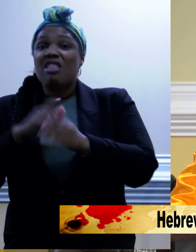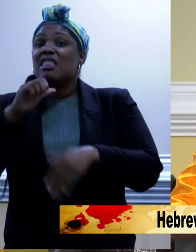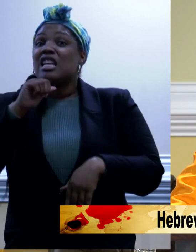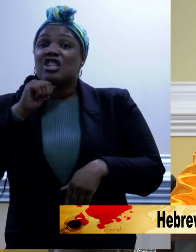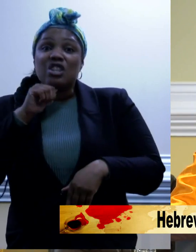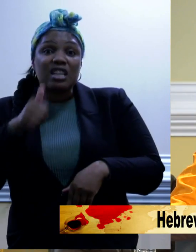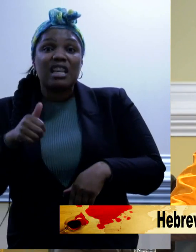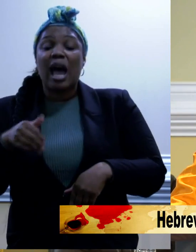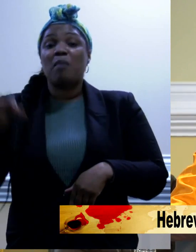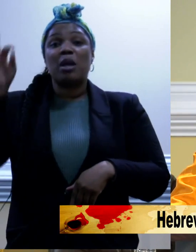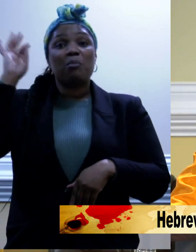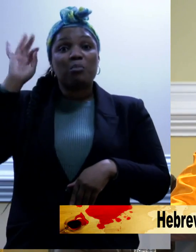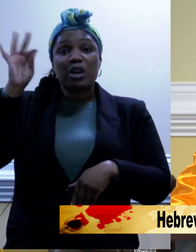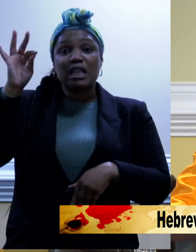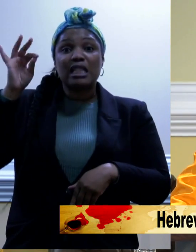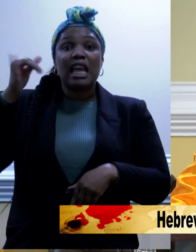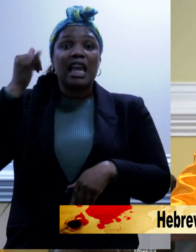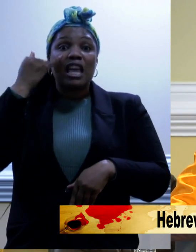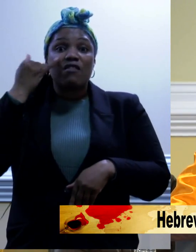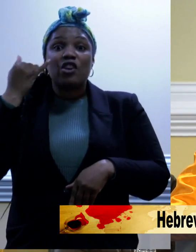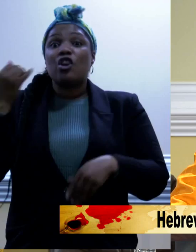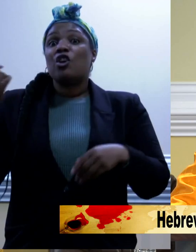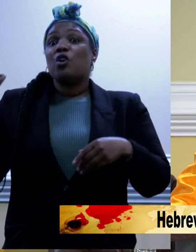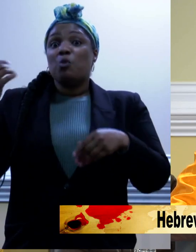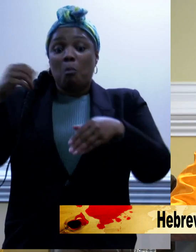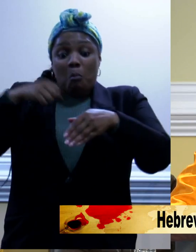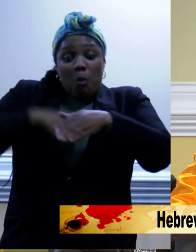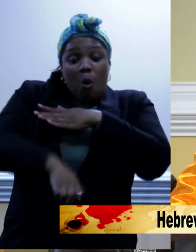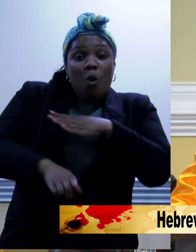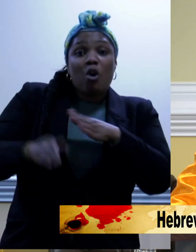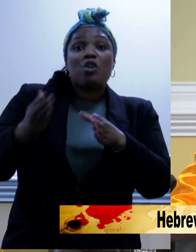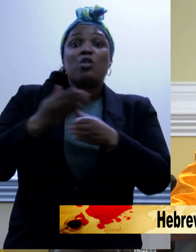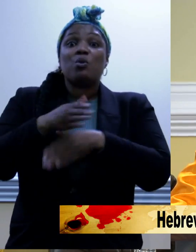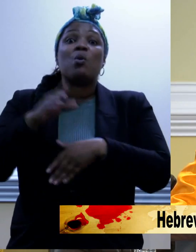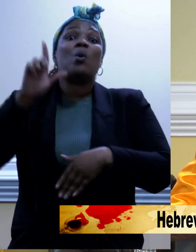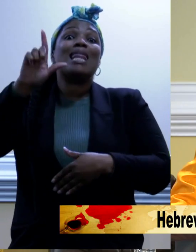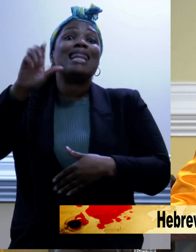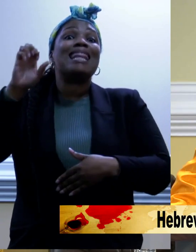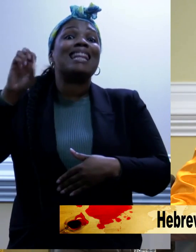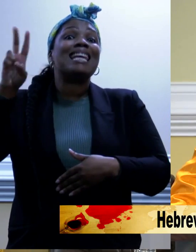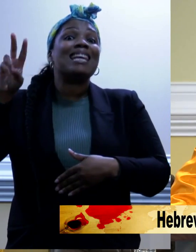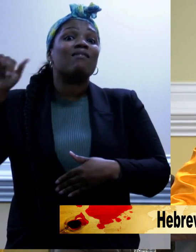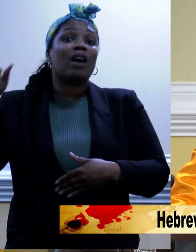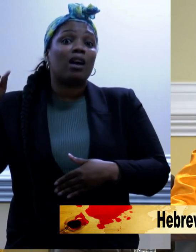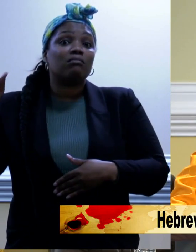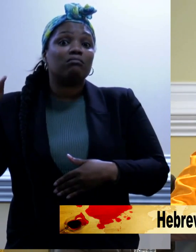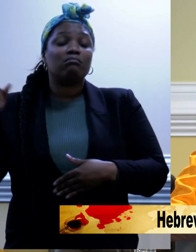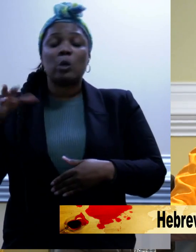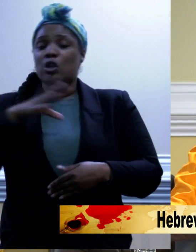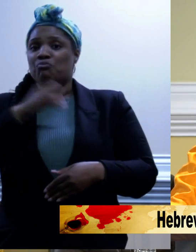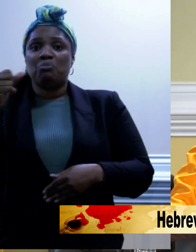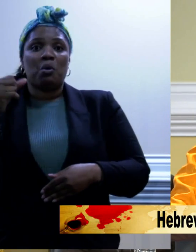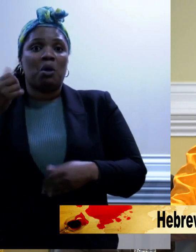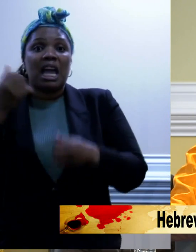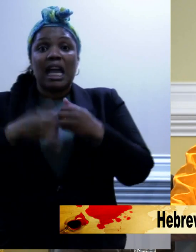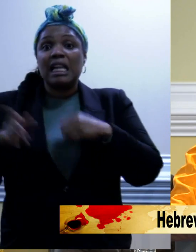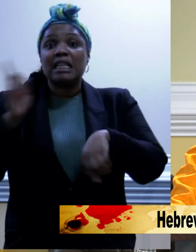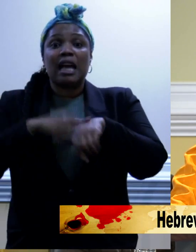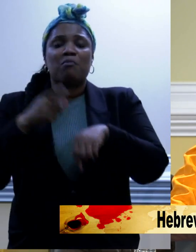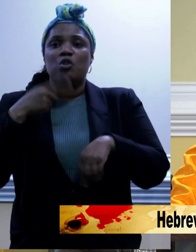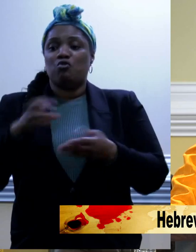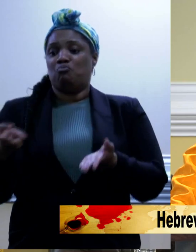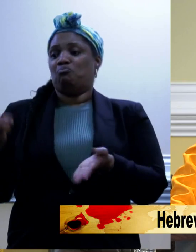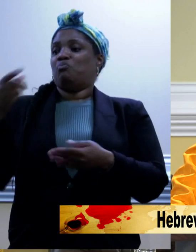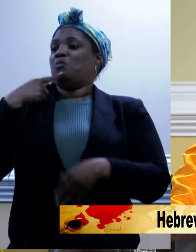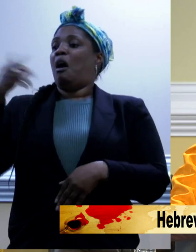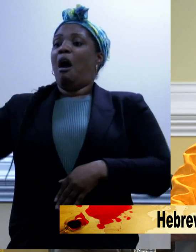not be a priest except you come out of Levi. And any tribe jump up and said he was a priest, he would get stoned to death. That was